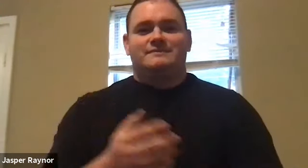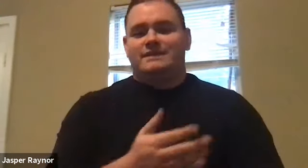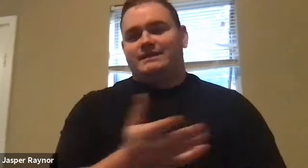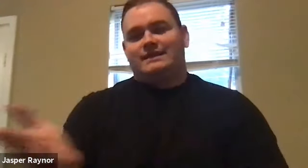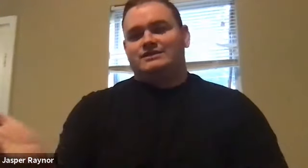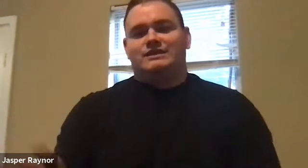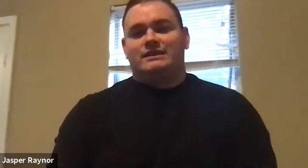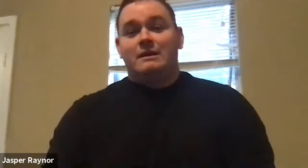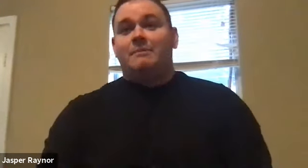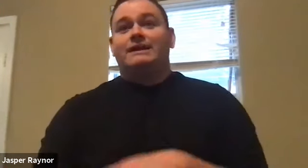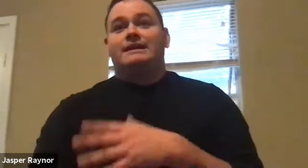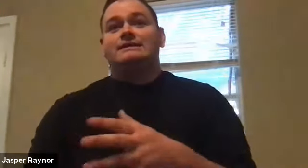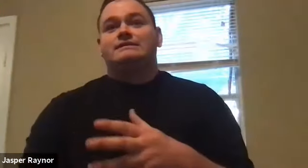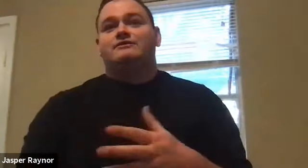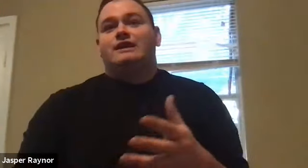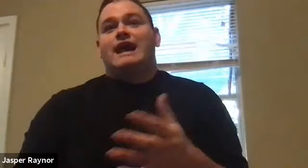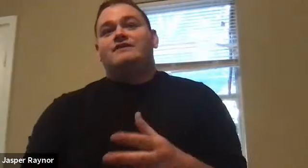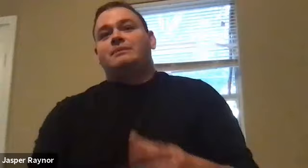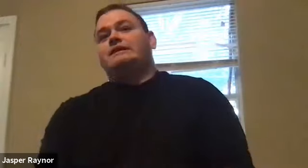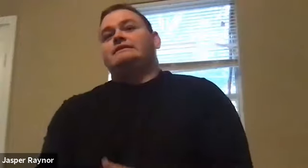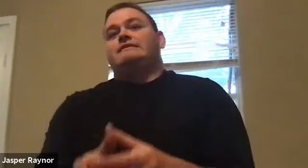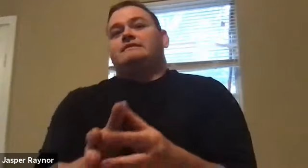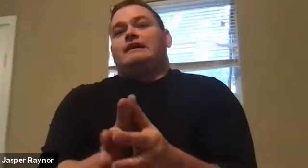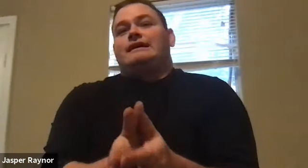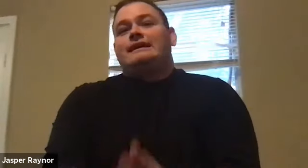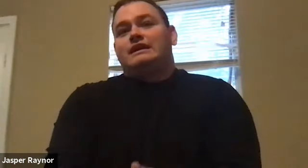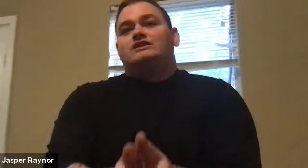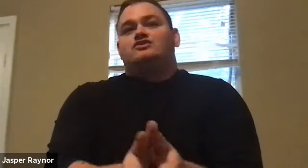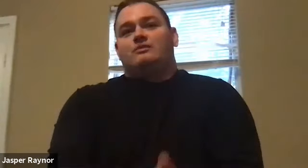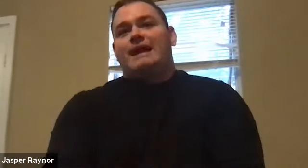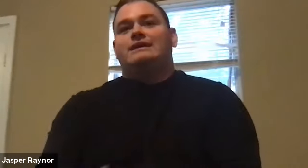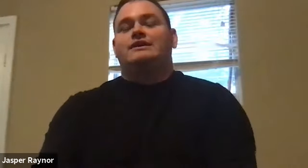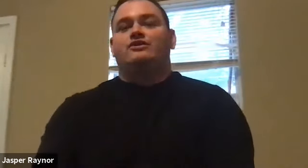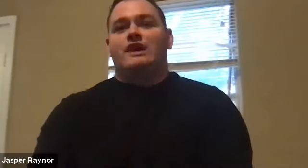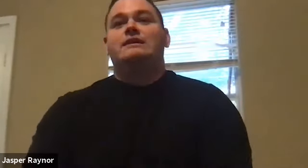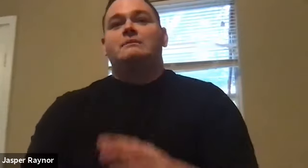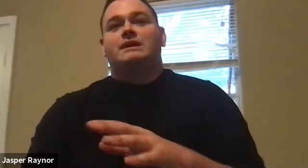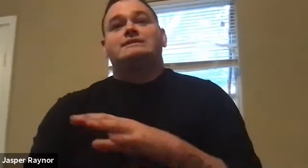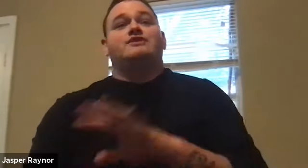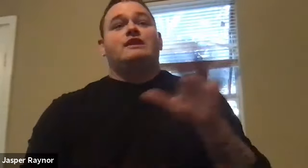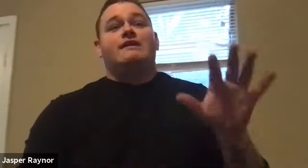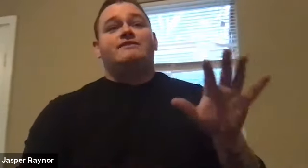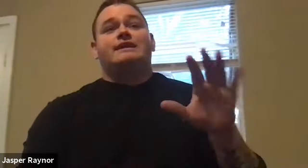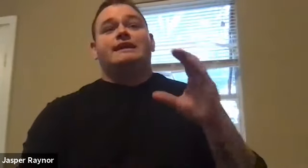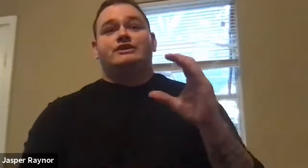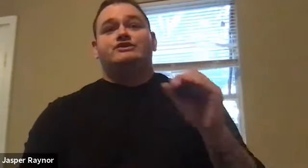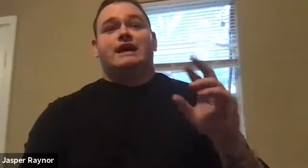Mhm. And that's just but it doesn't really have to be English grammatically correct, because if you're left-handed and you're signing